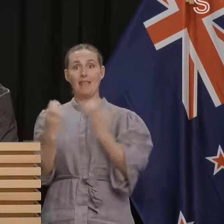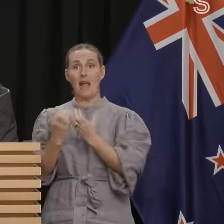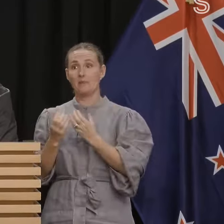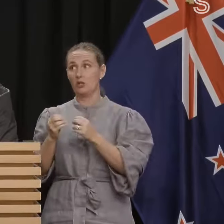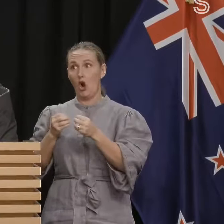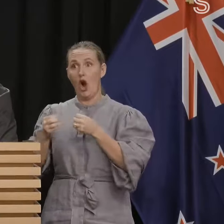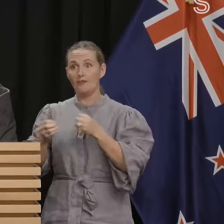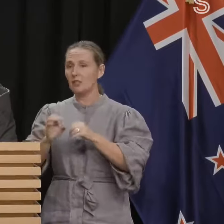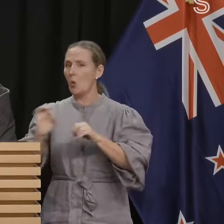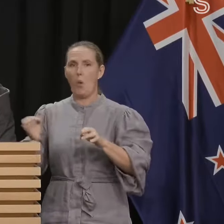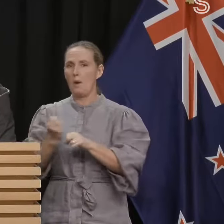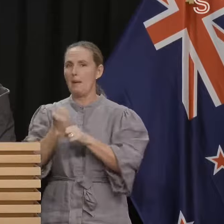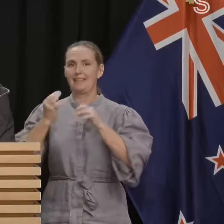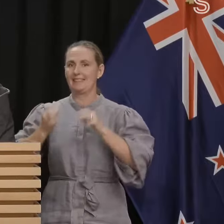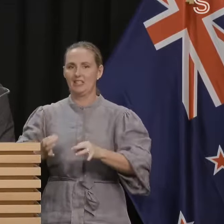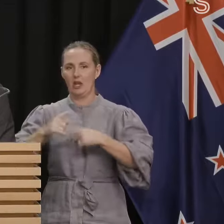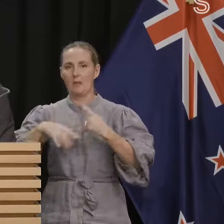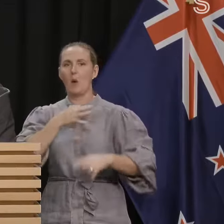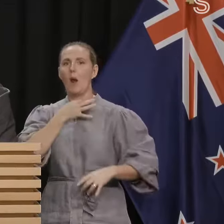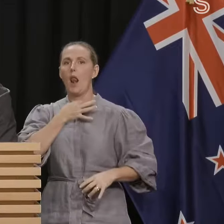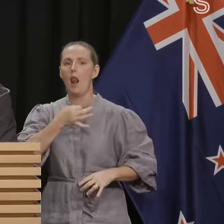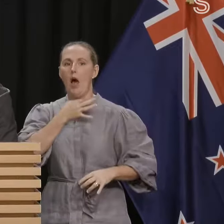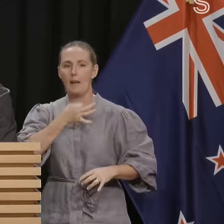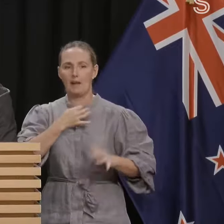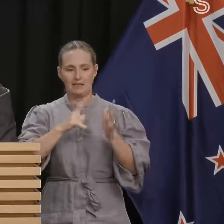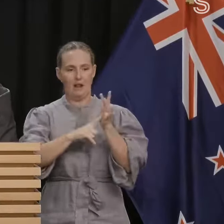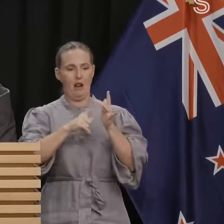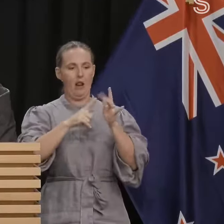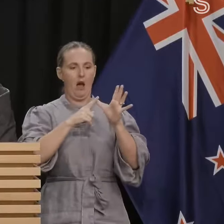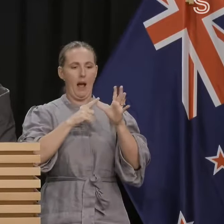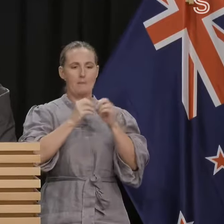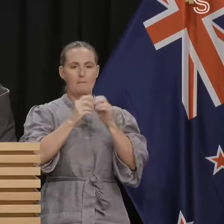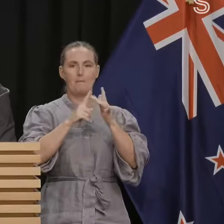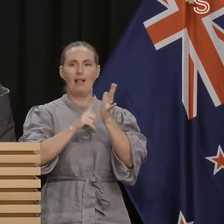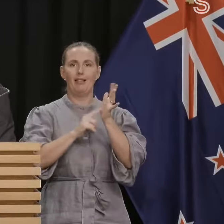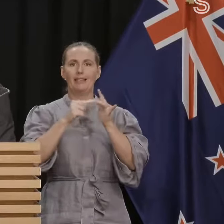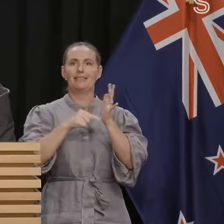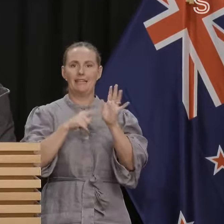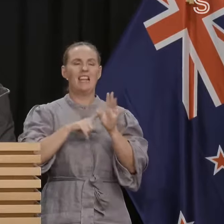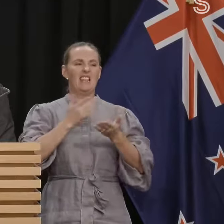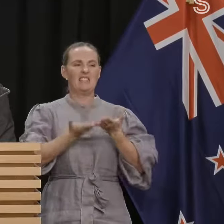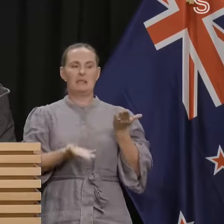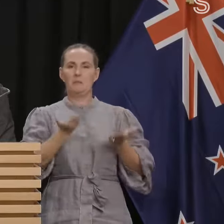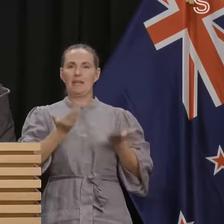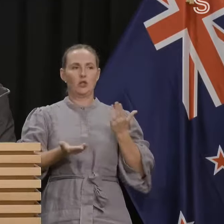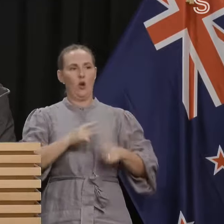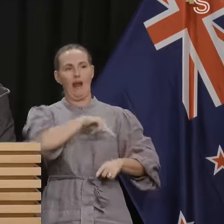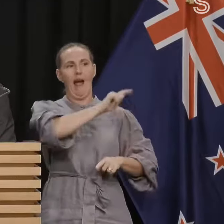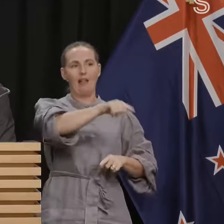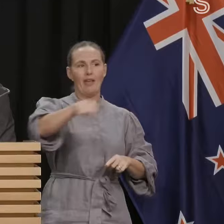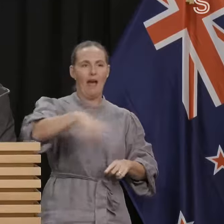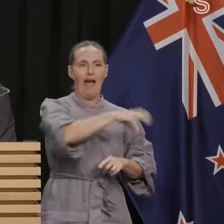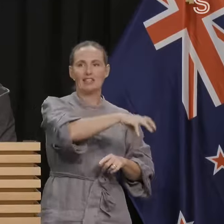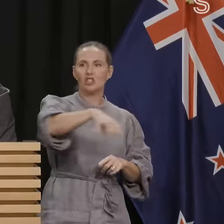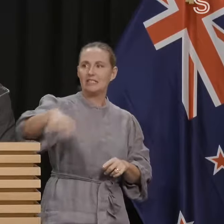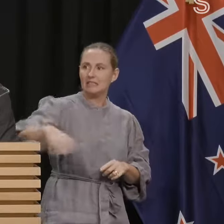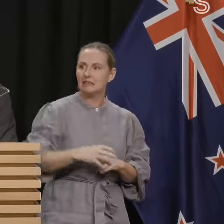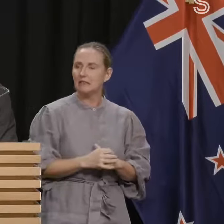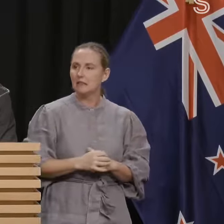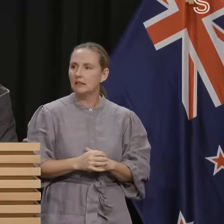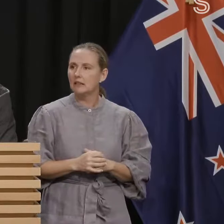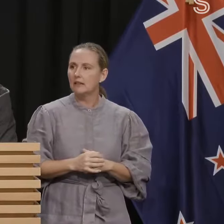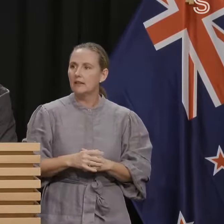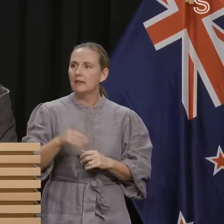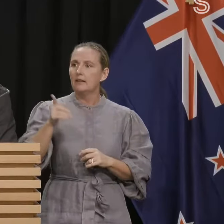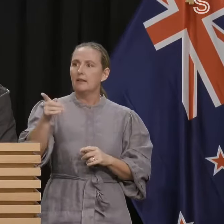if there's any liability involved here. That would be a matter for other appropriate agencies with the appropriate jurisdiction. What's not being ruled